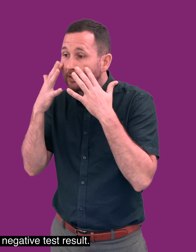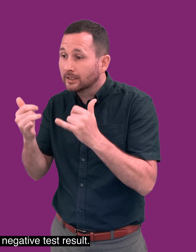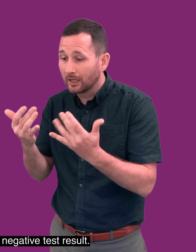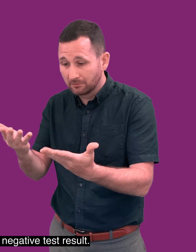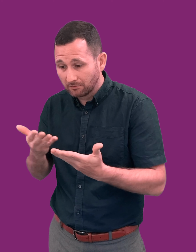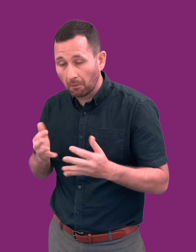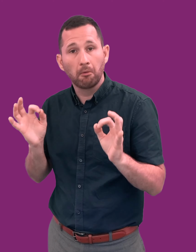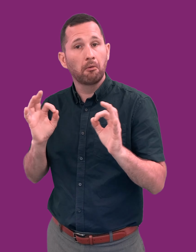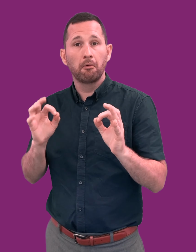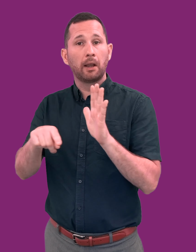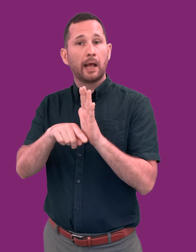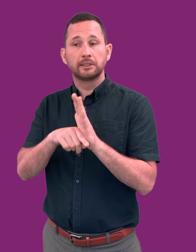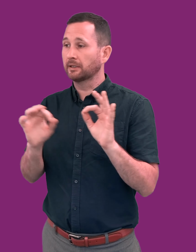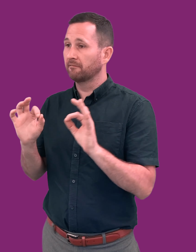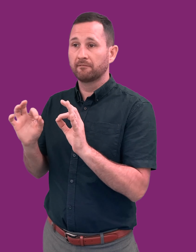test result.